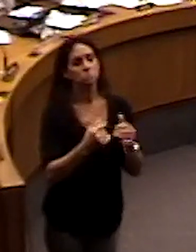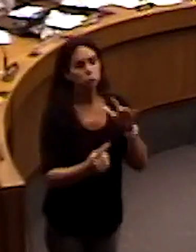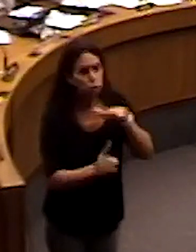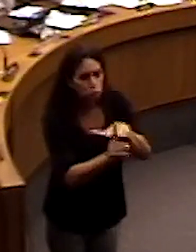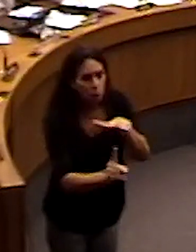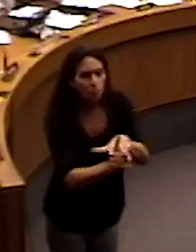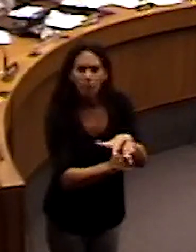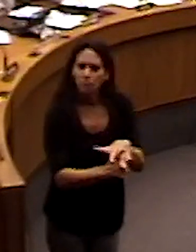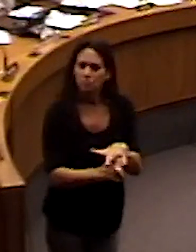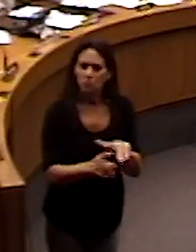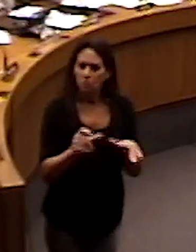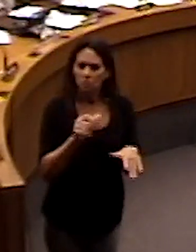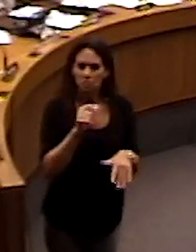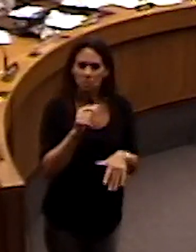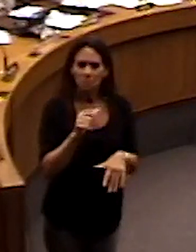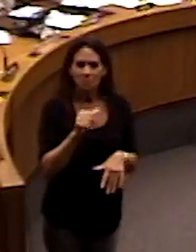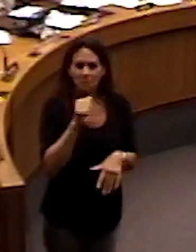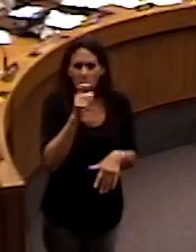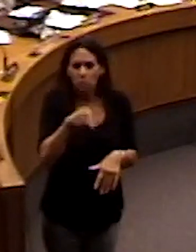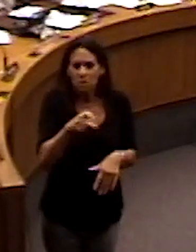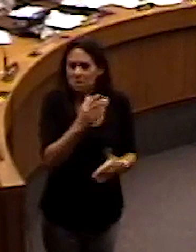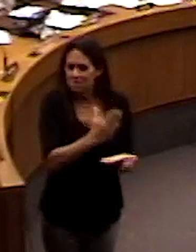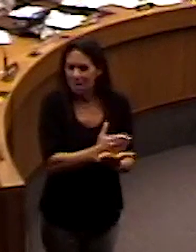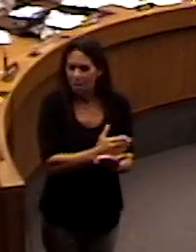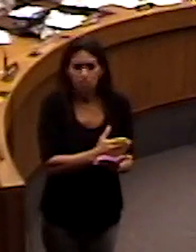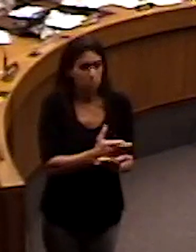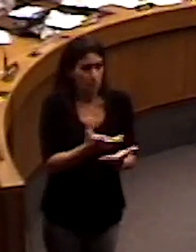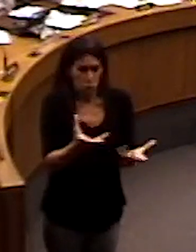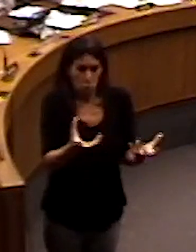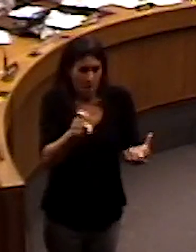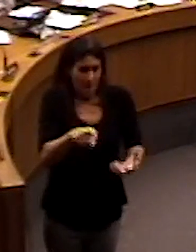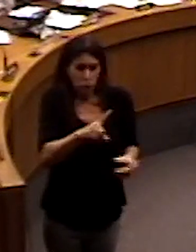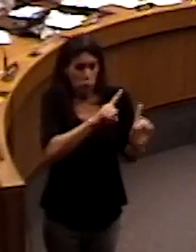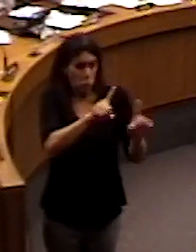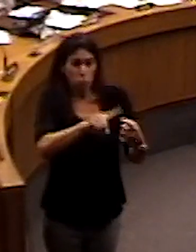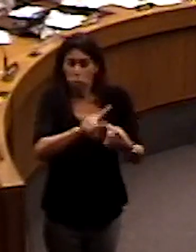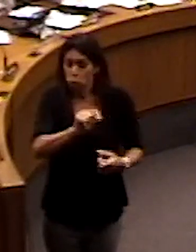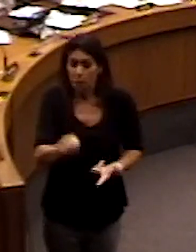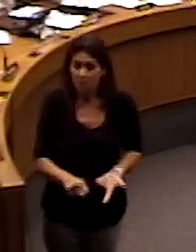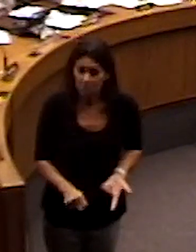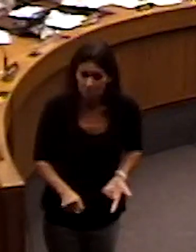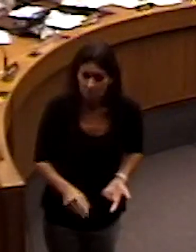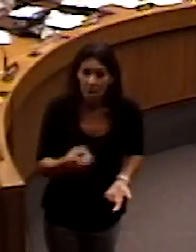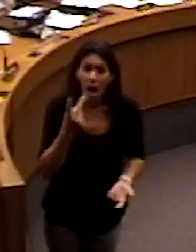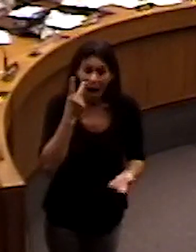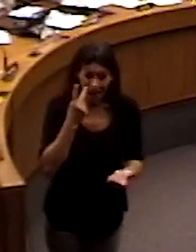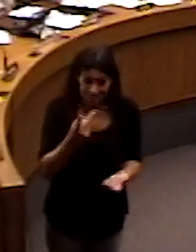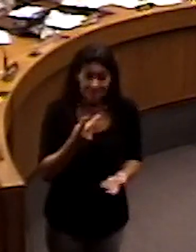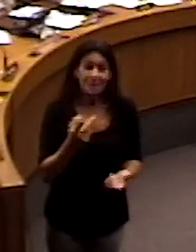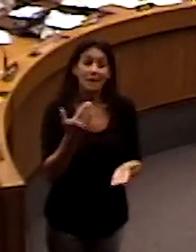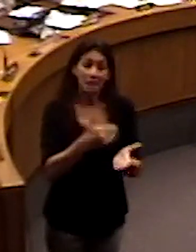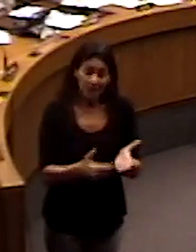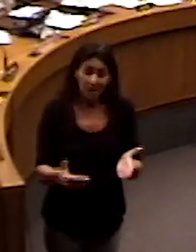bosses too. It goes all the way to Trenton. Mm-hmm. And I've seen time and time again, people who are persistent, consistent, and have